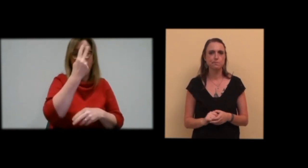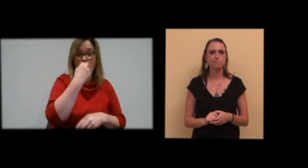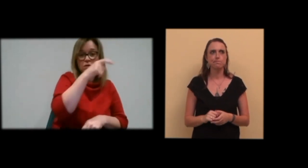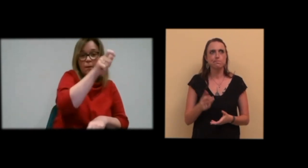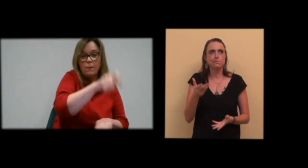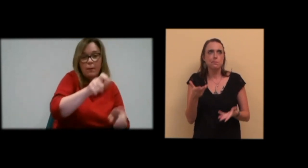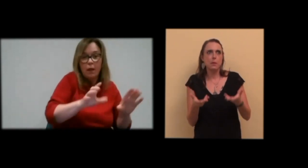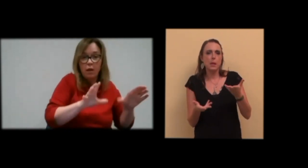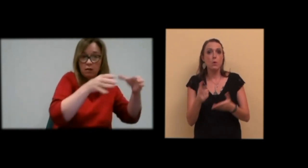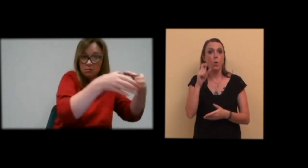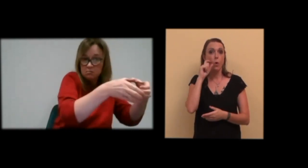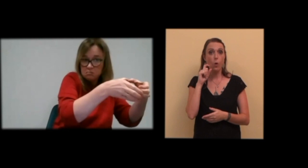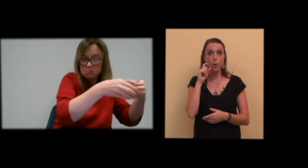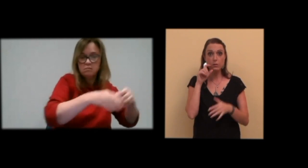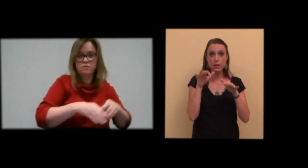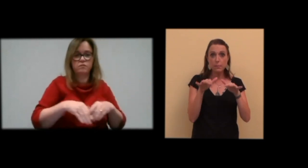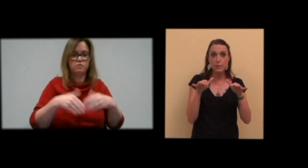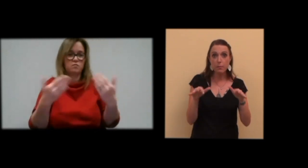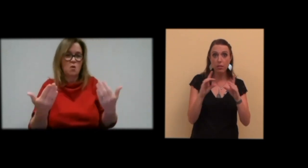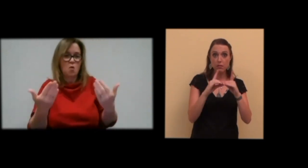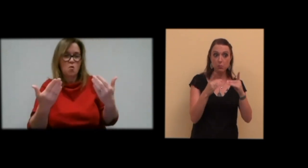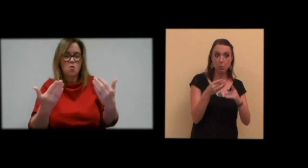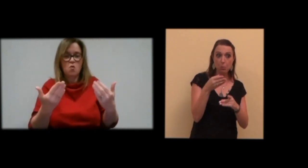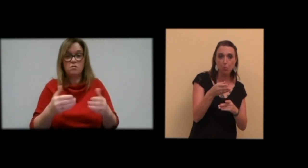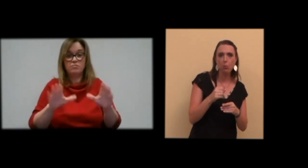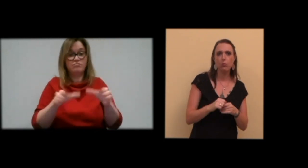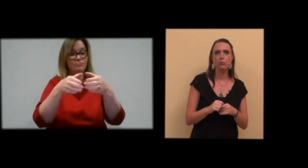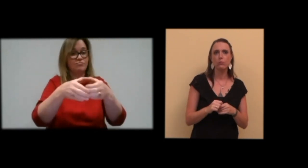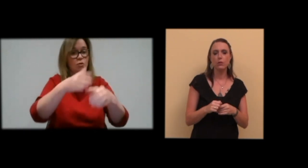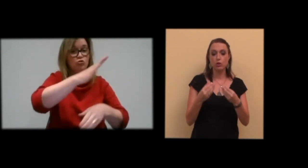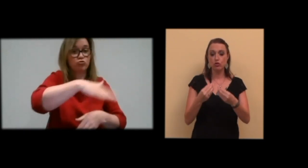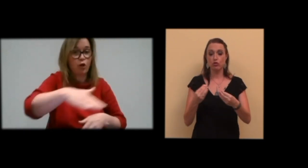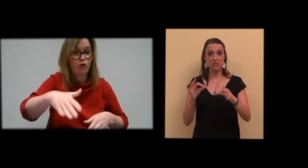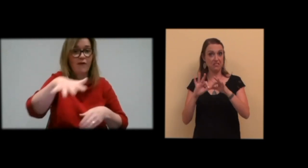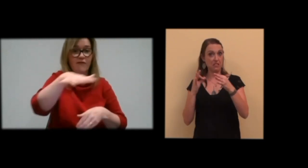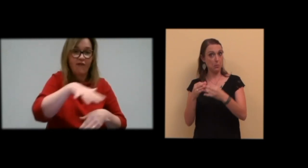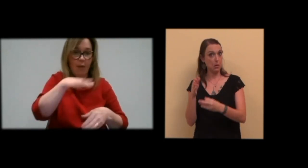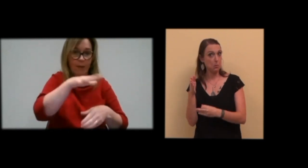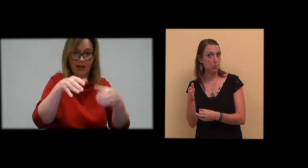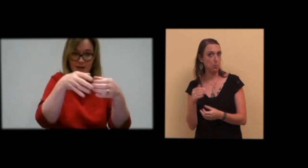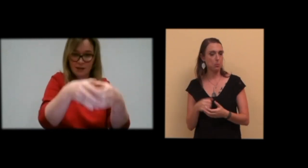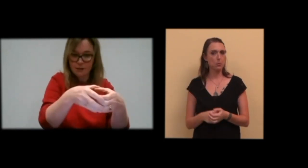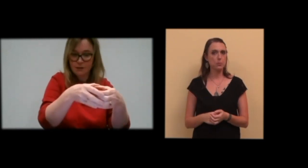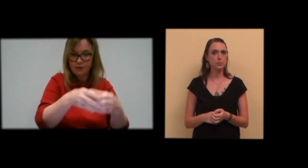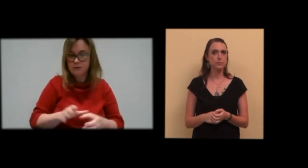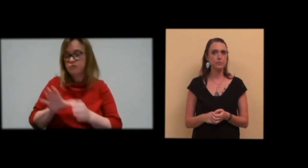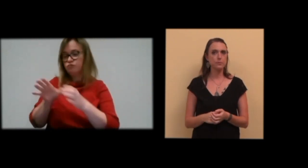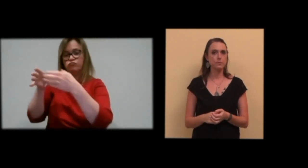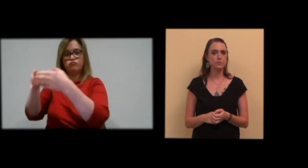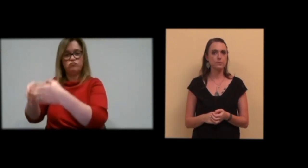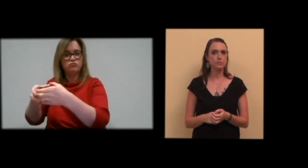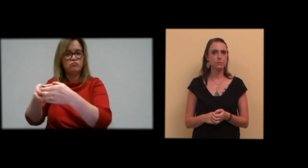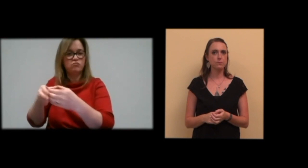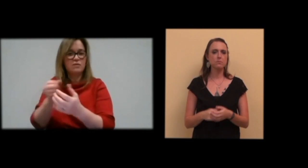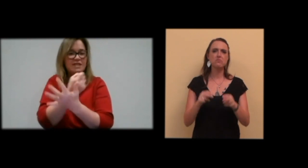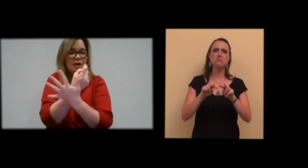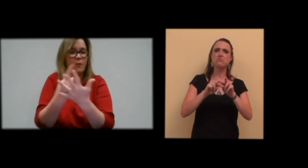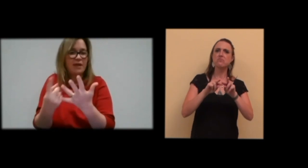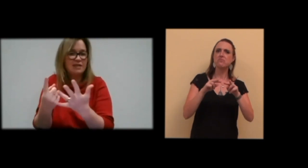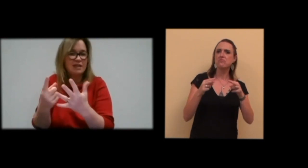needs specifically. This could be perhaps the older people's department, it could be children and